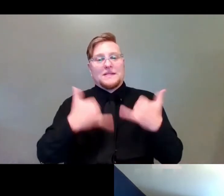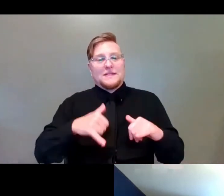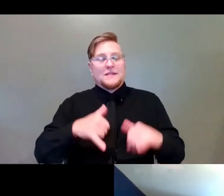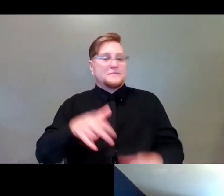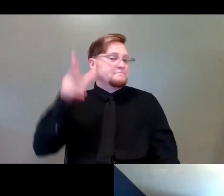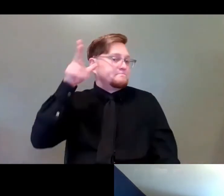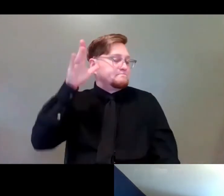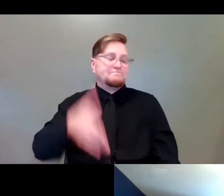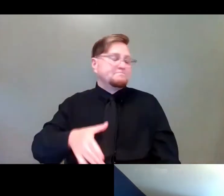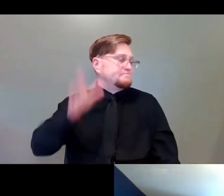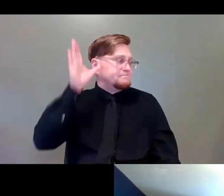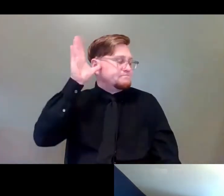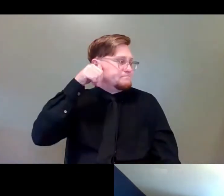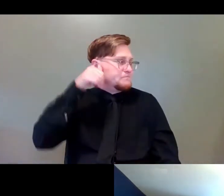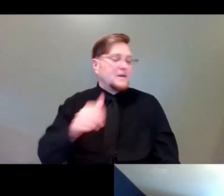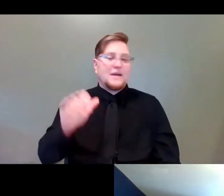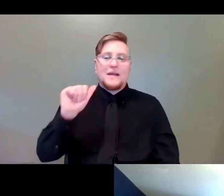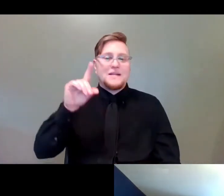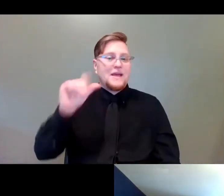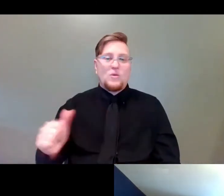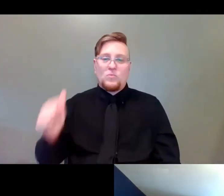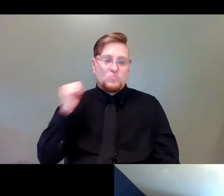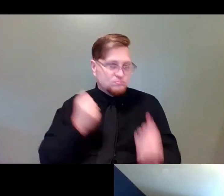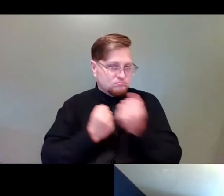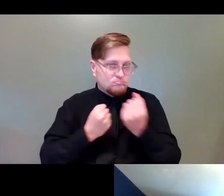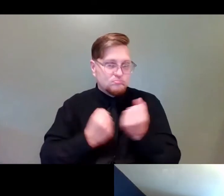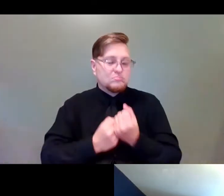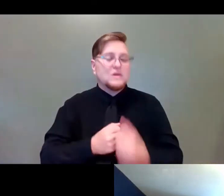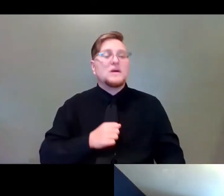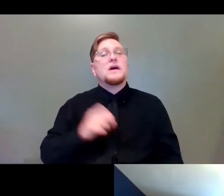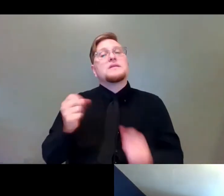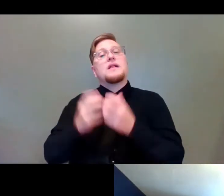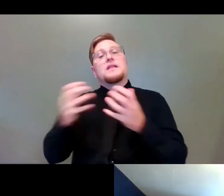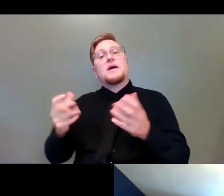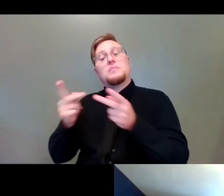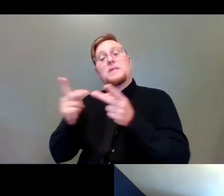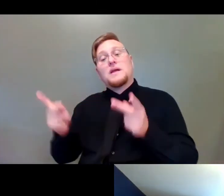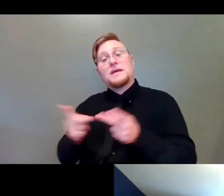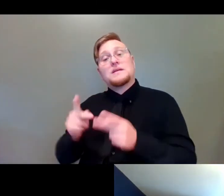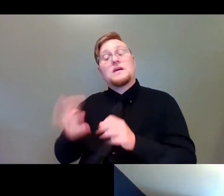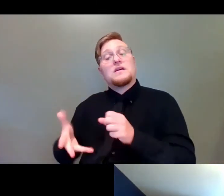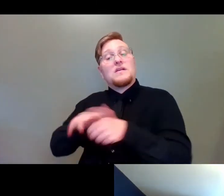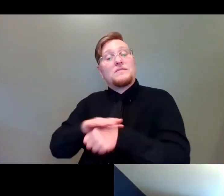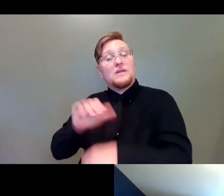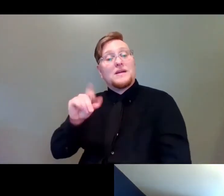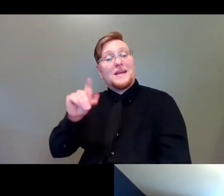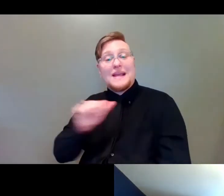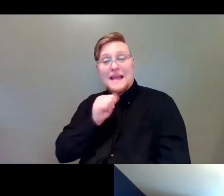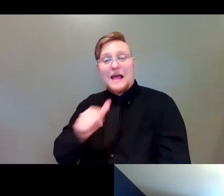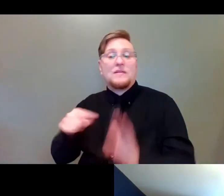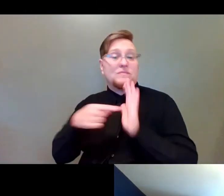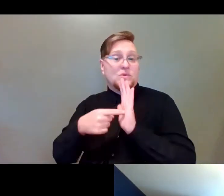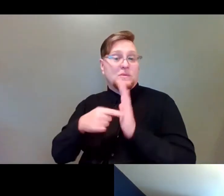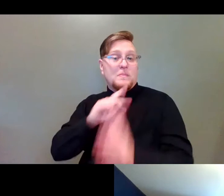the ADA where it's not enforced. I think there's a lot of work still that the ADA doesn't cover on personal assistance, so people